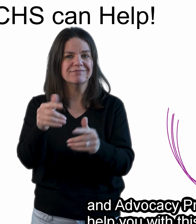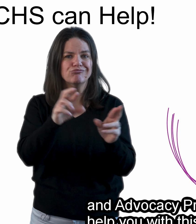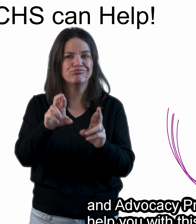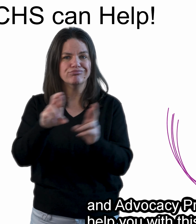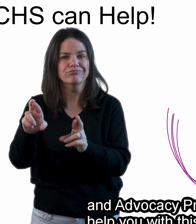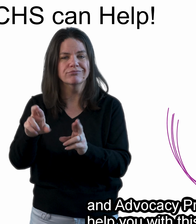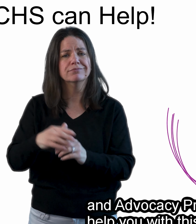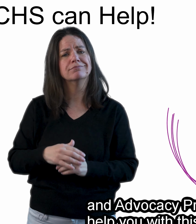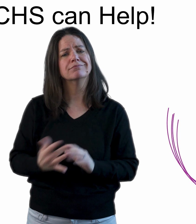this process.